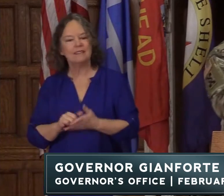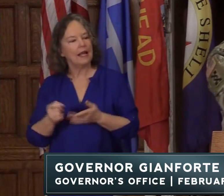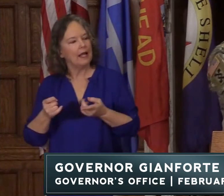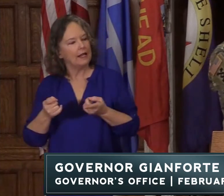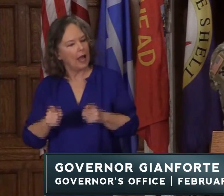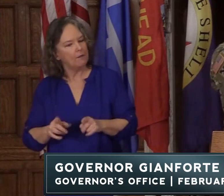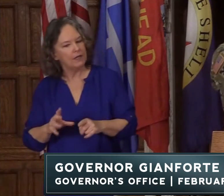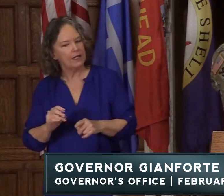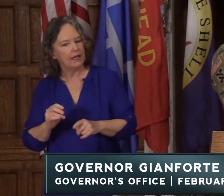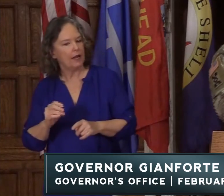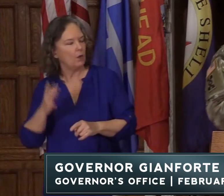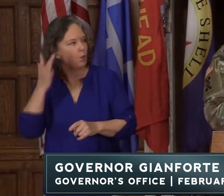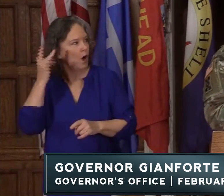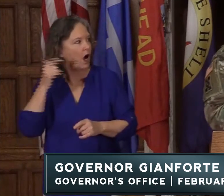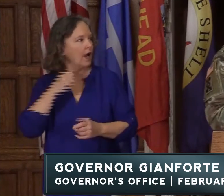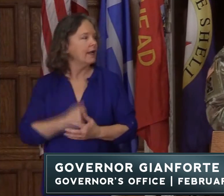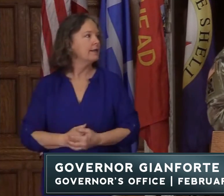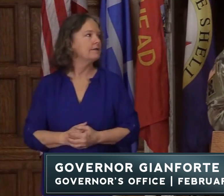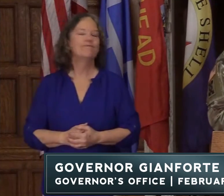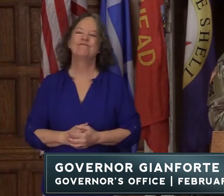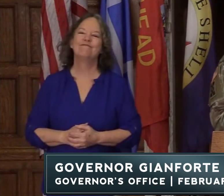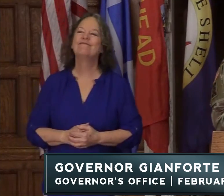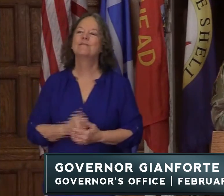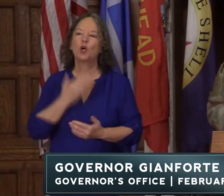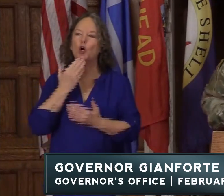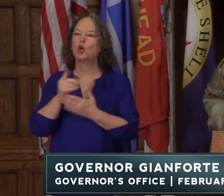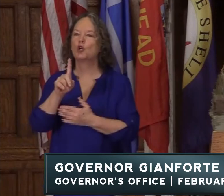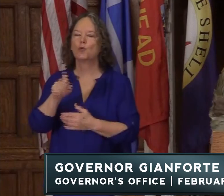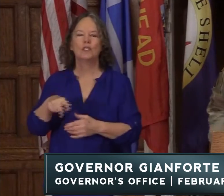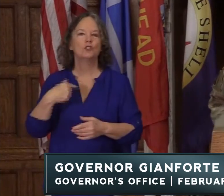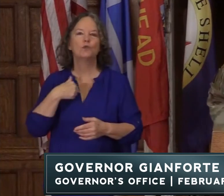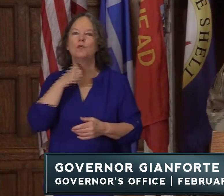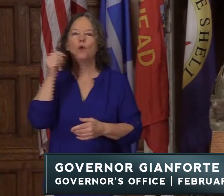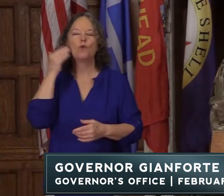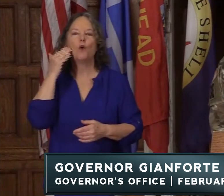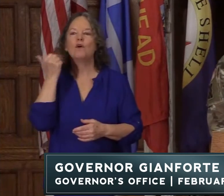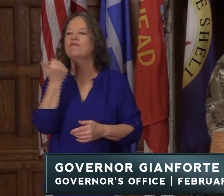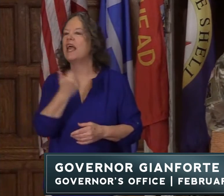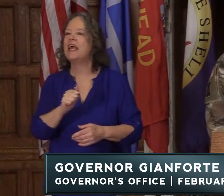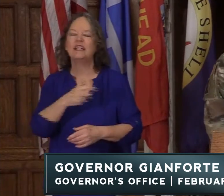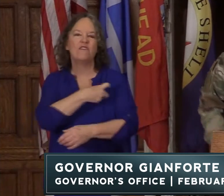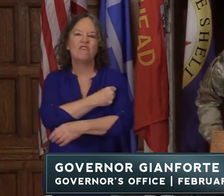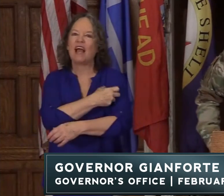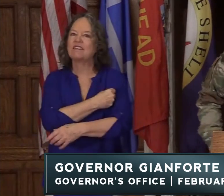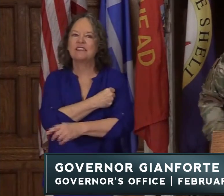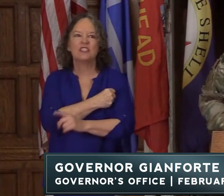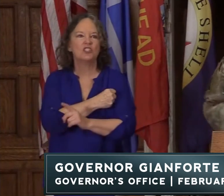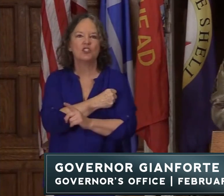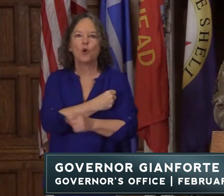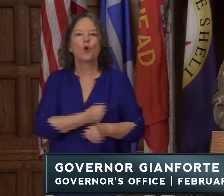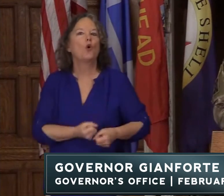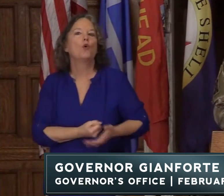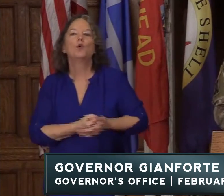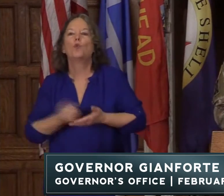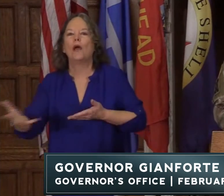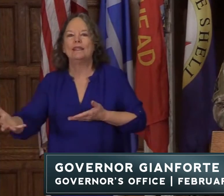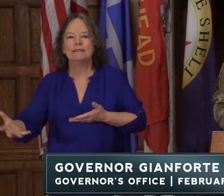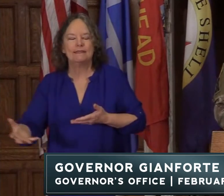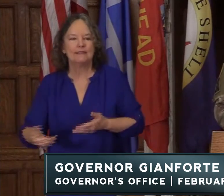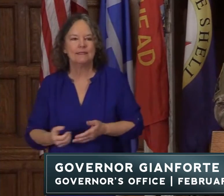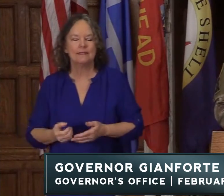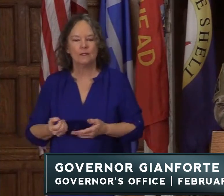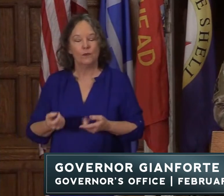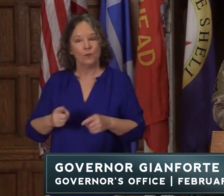why, that sort of thing. Thank you. Yeah, no, good question. We are not aware of vaccines going to waste. And as you may recall, when we first started